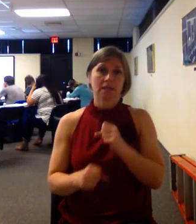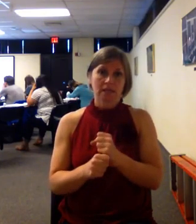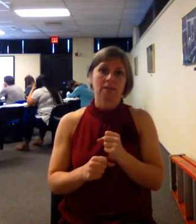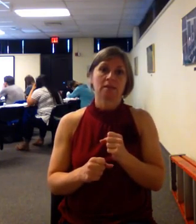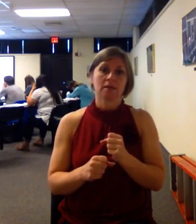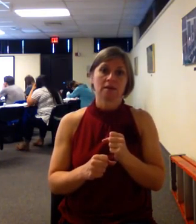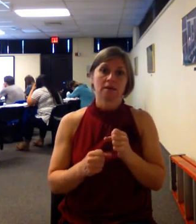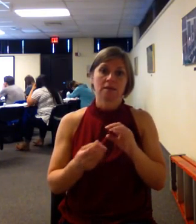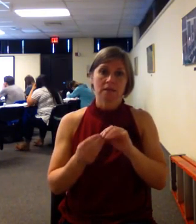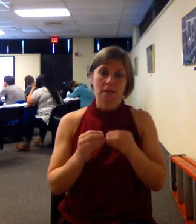denominator.